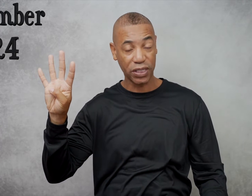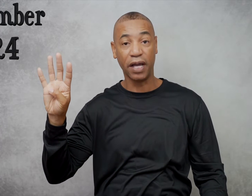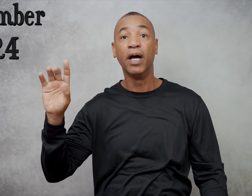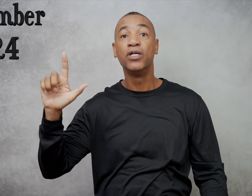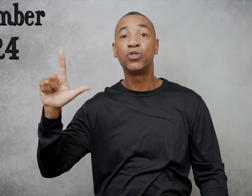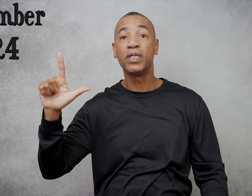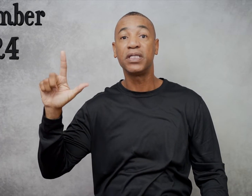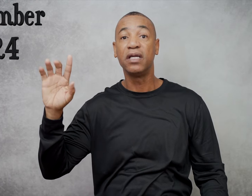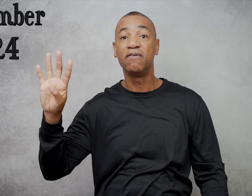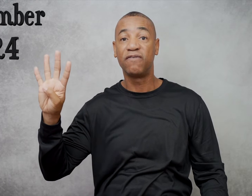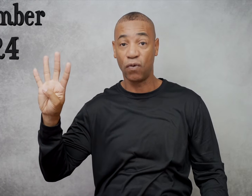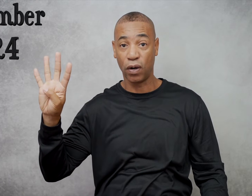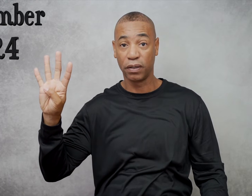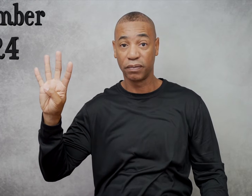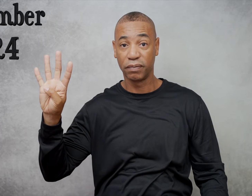time. 24.